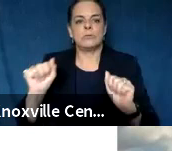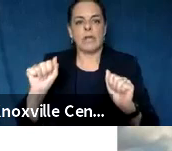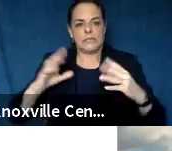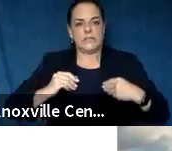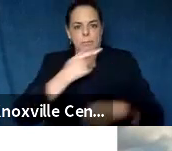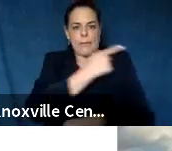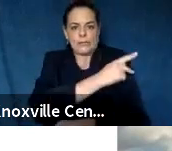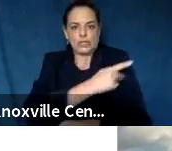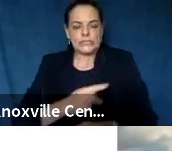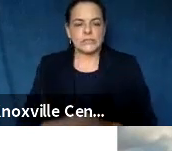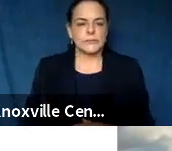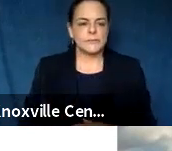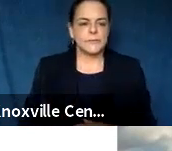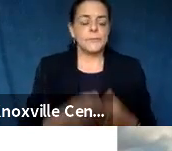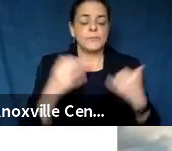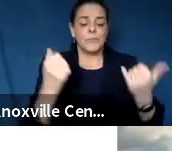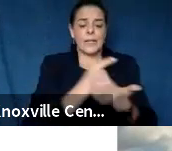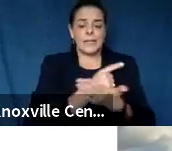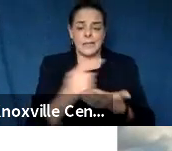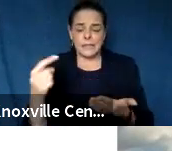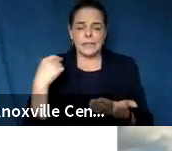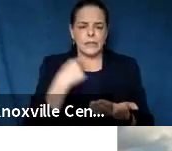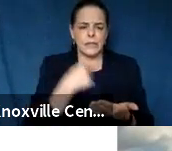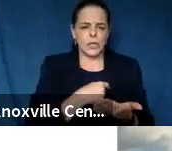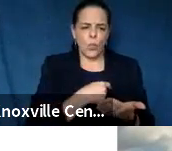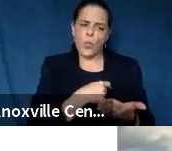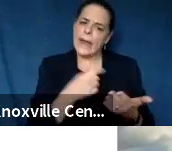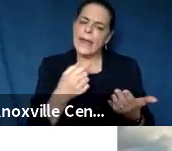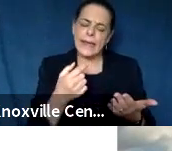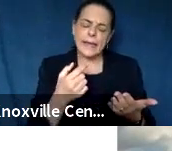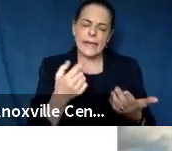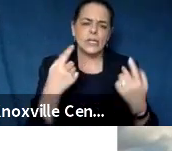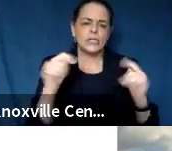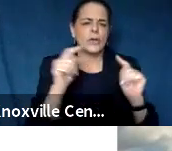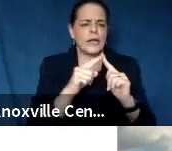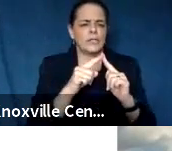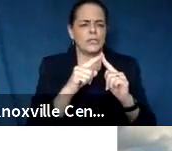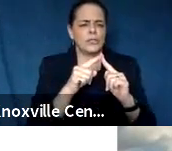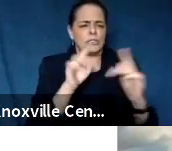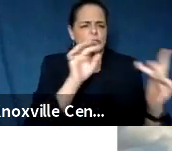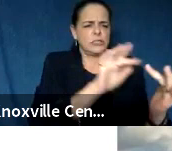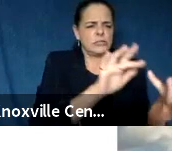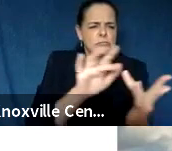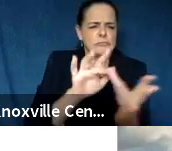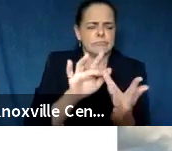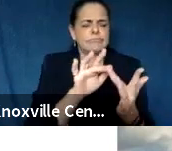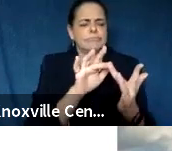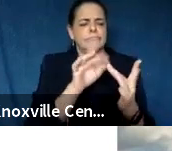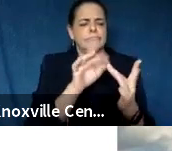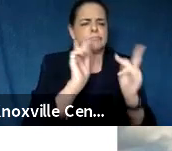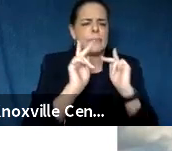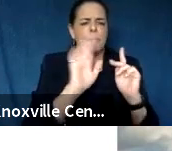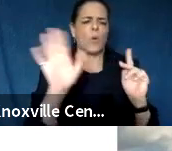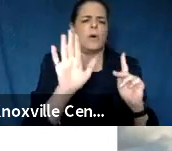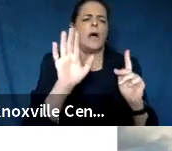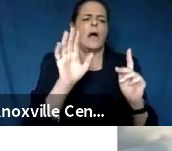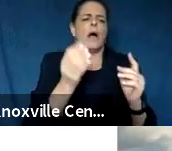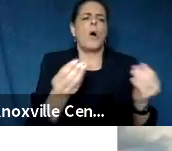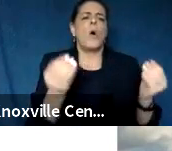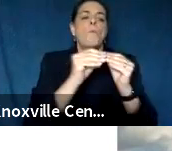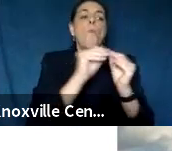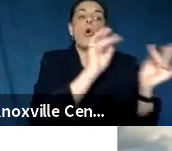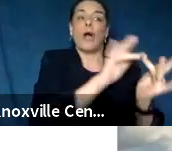For this benchmark, we aim to reach out to cases within 24 hours and close contact within 48 hours. To